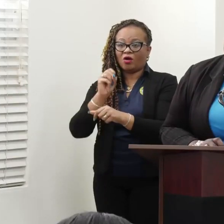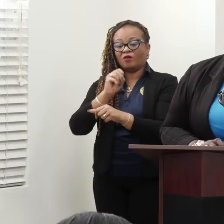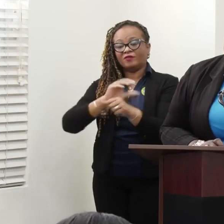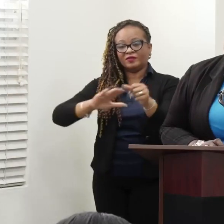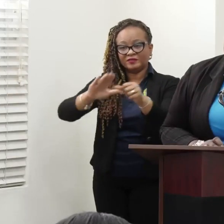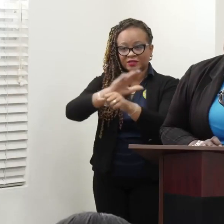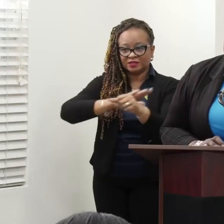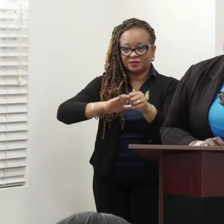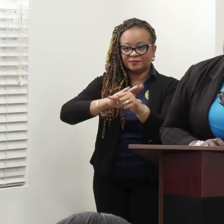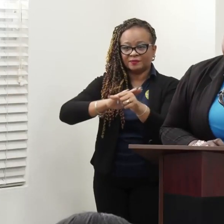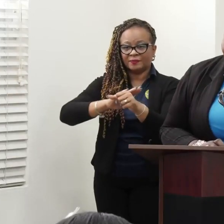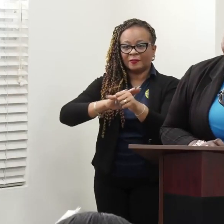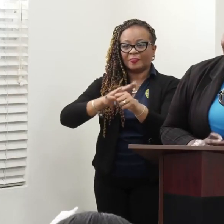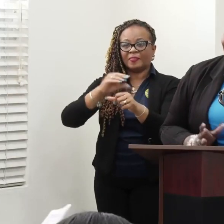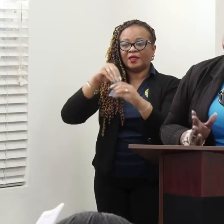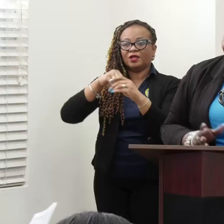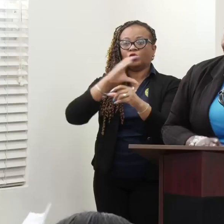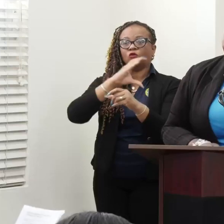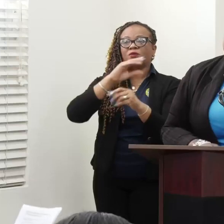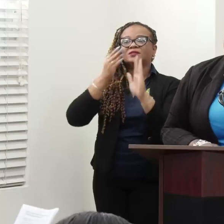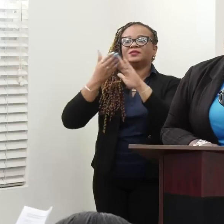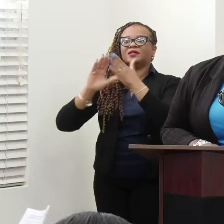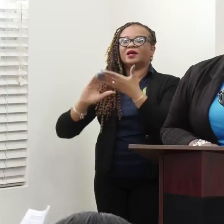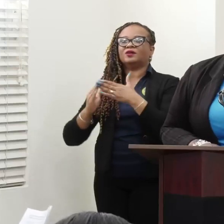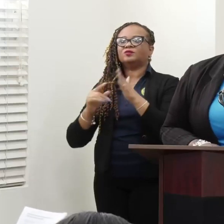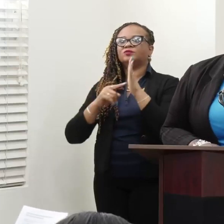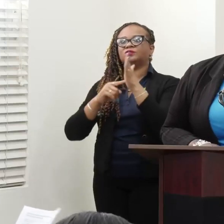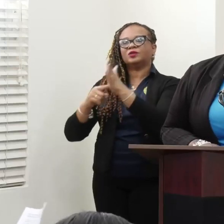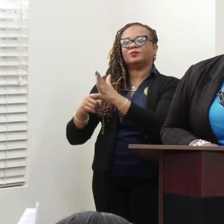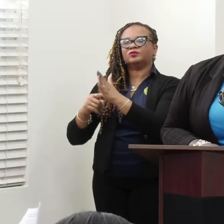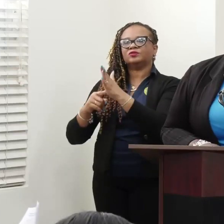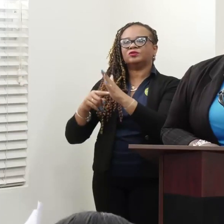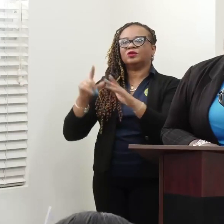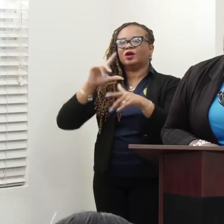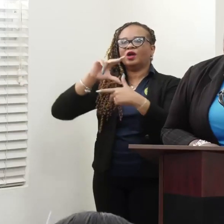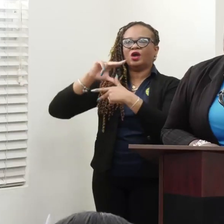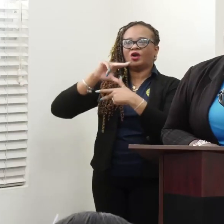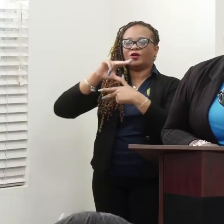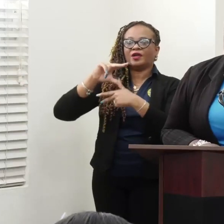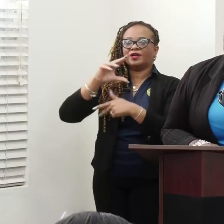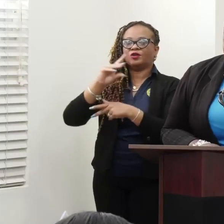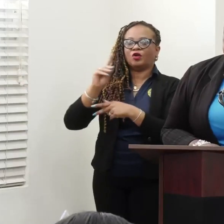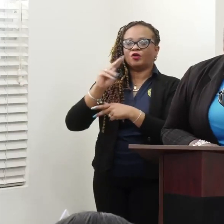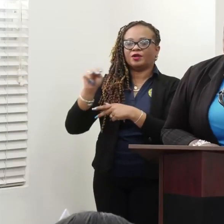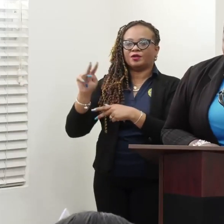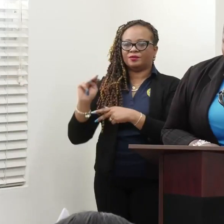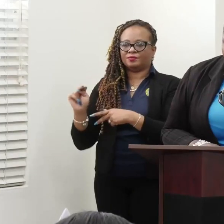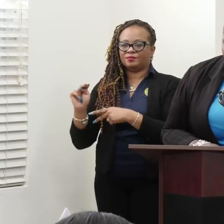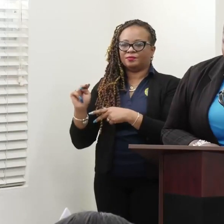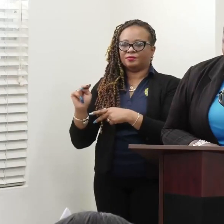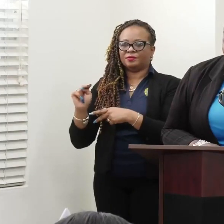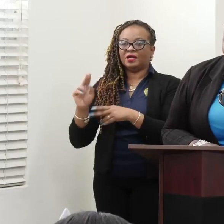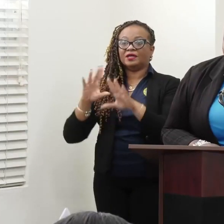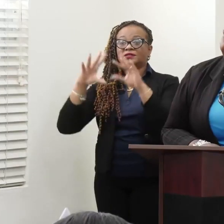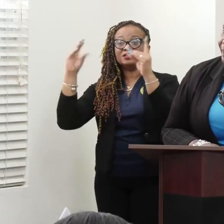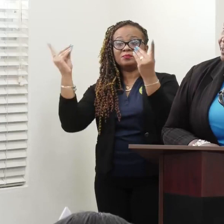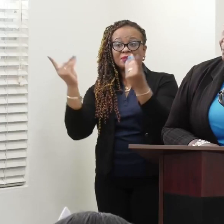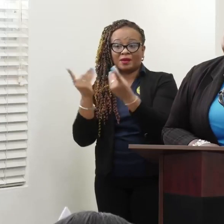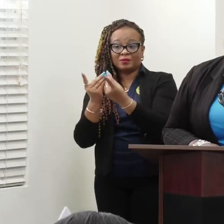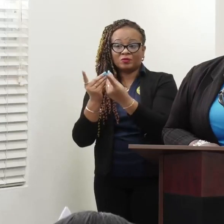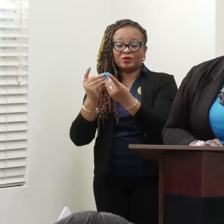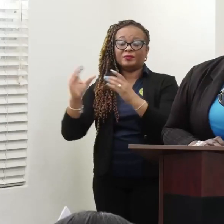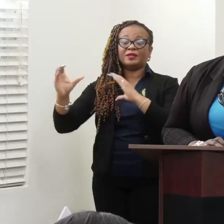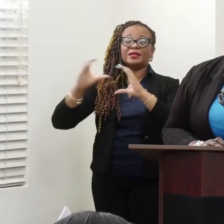facility there in Cooperstown, as was demonstrated during Hurricane Dorian. As a department, we have been